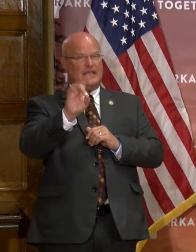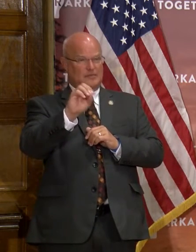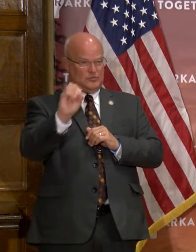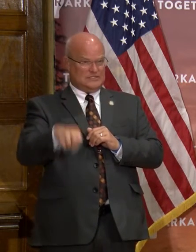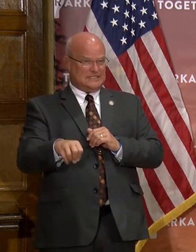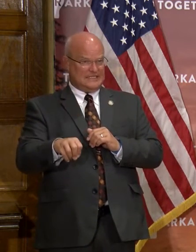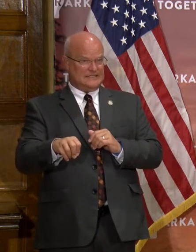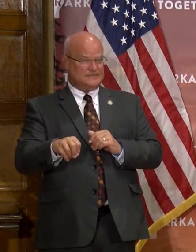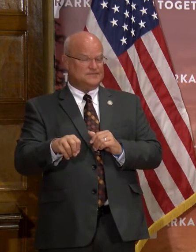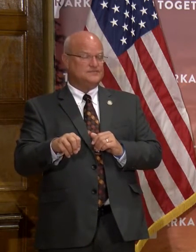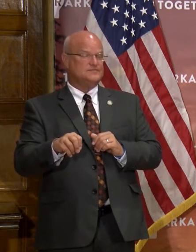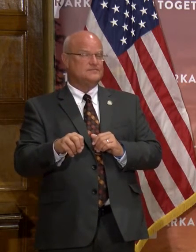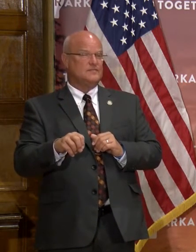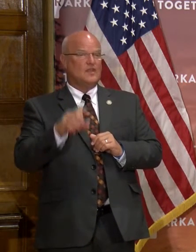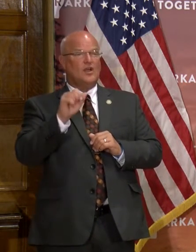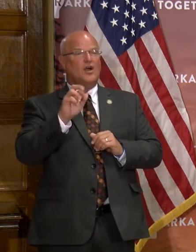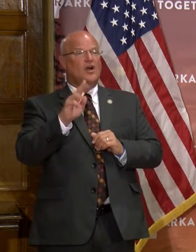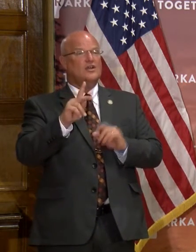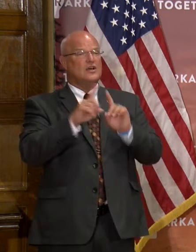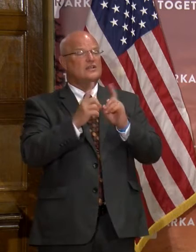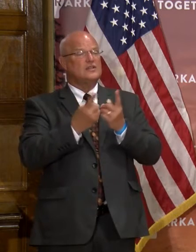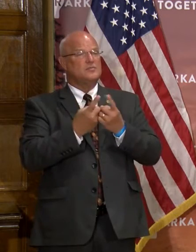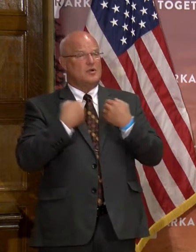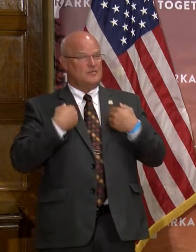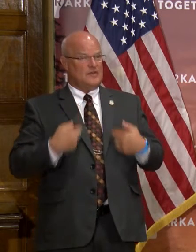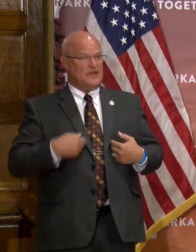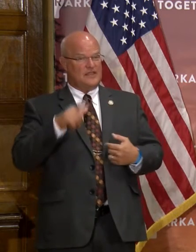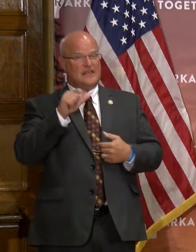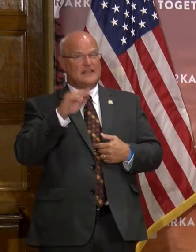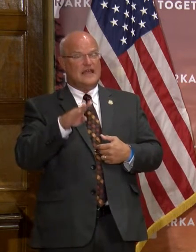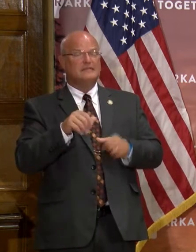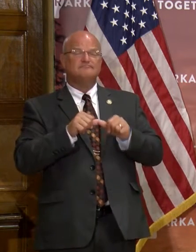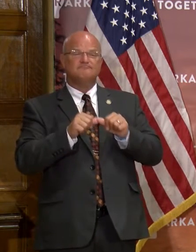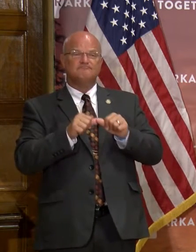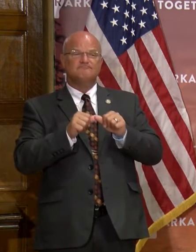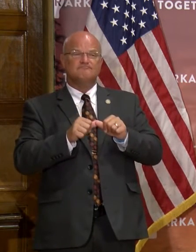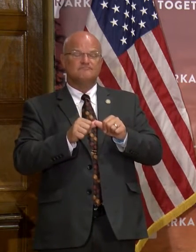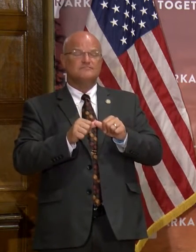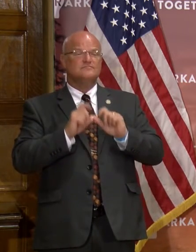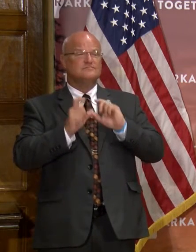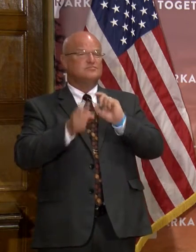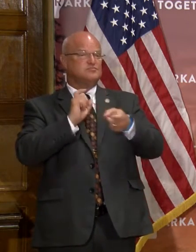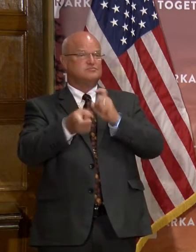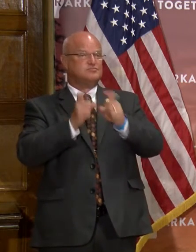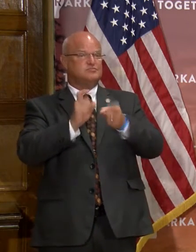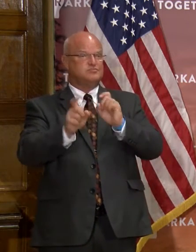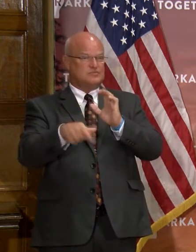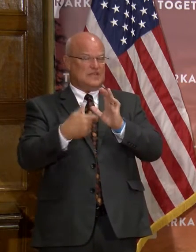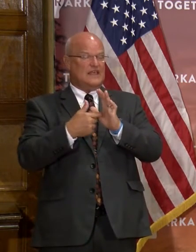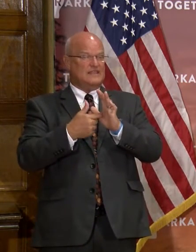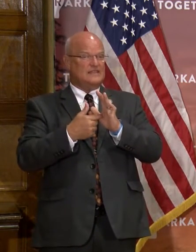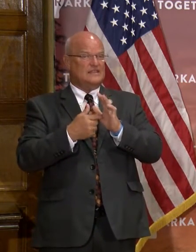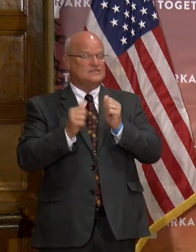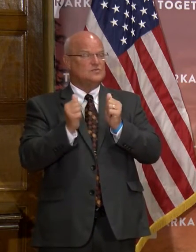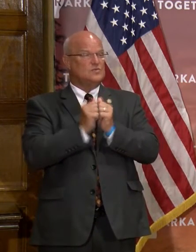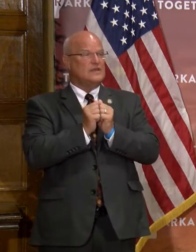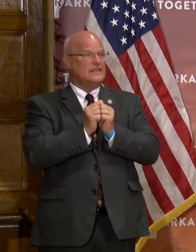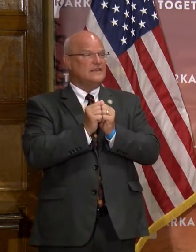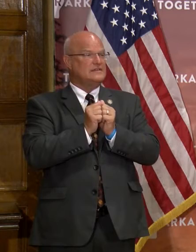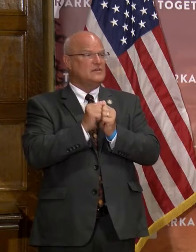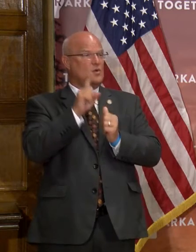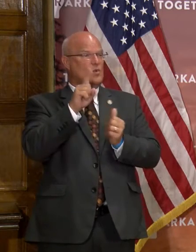8.8. Arkansas Department of Health Laboratory continues to contribute a significant number to this, with